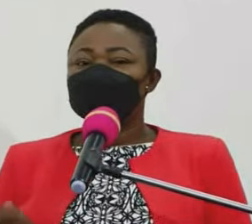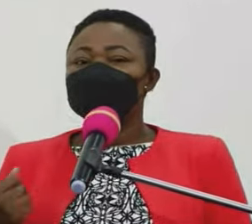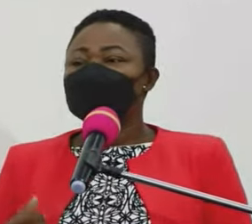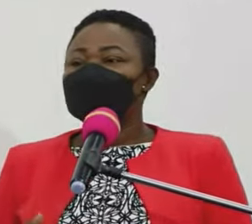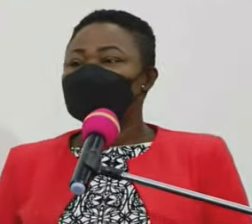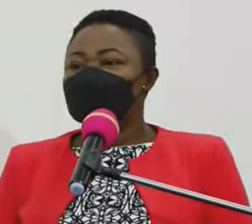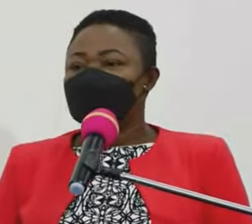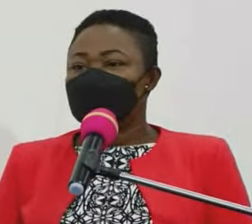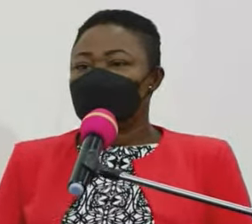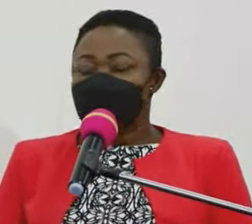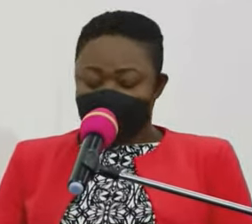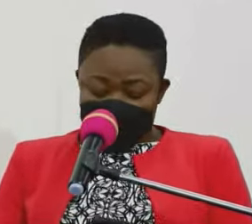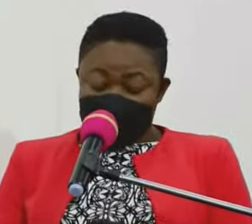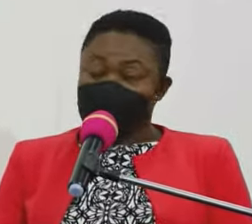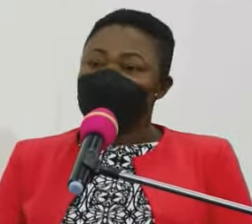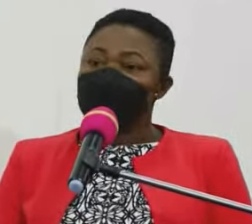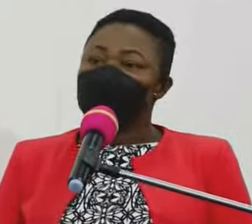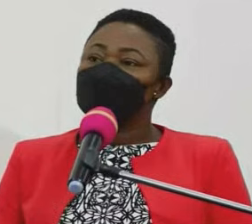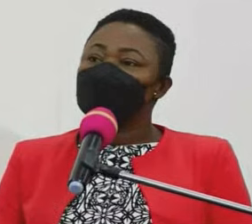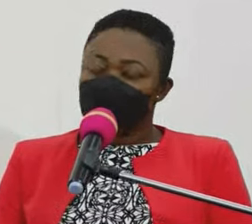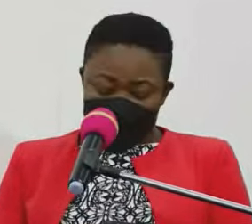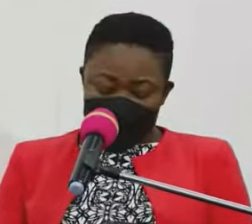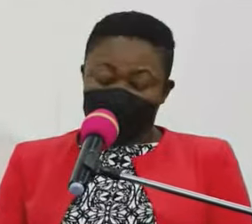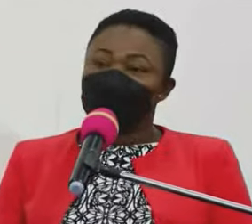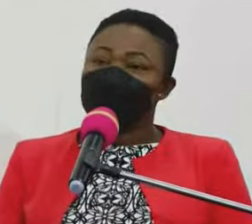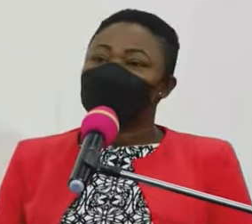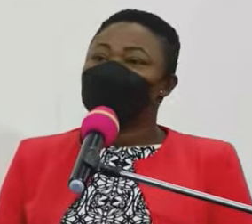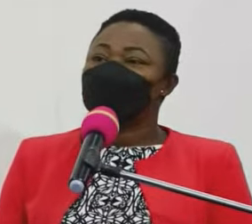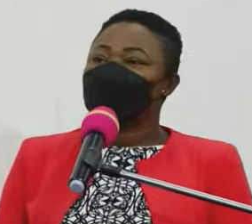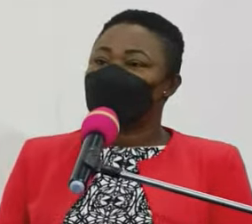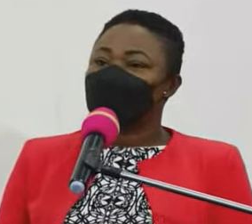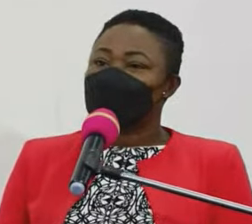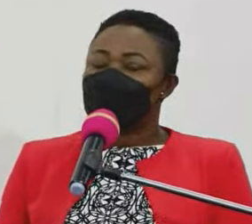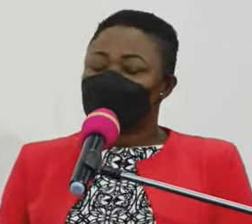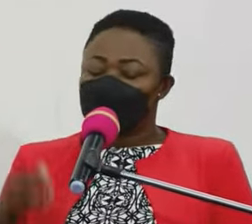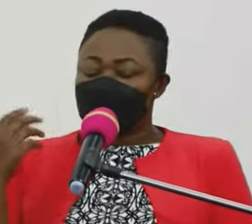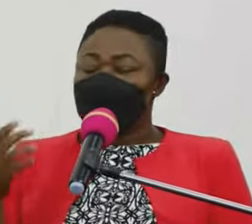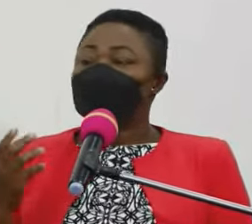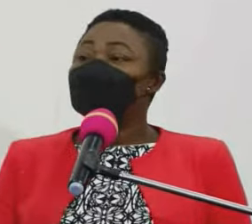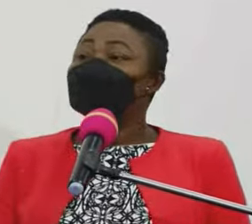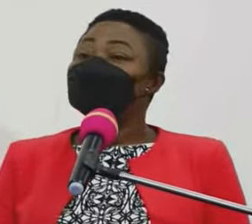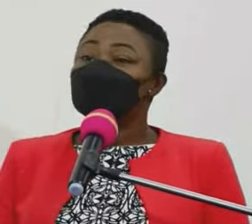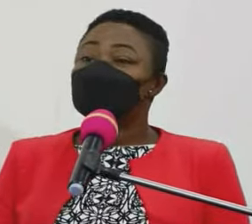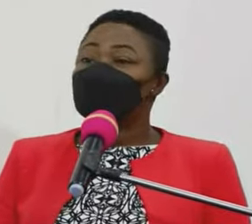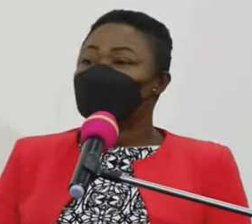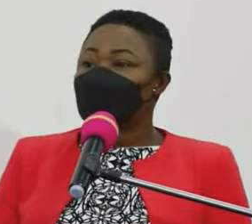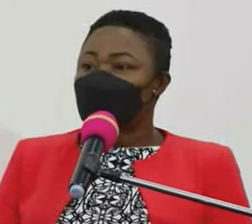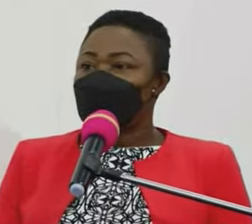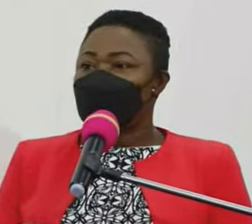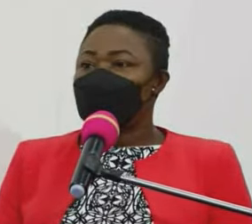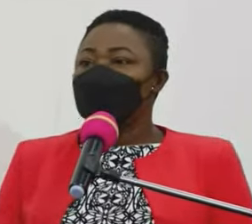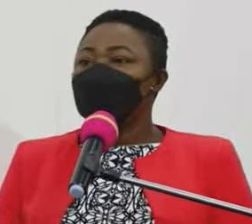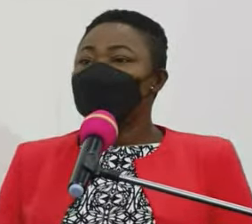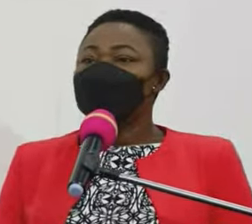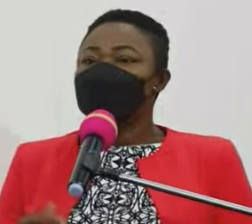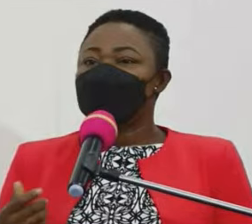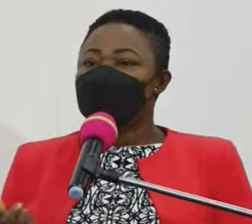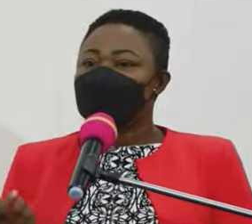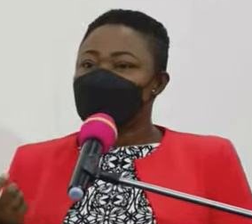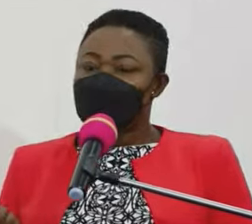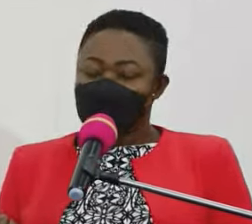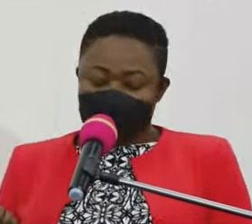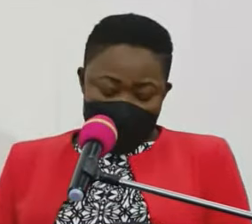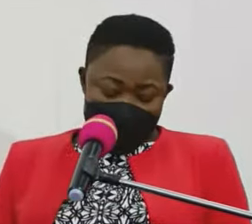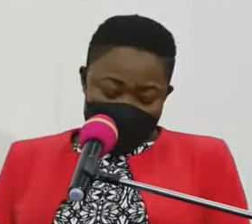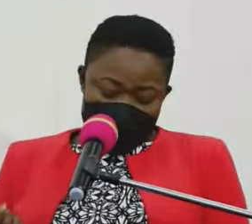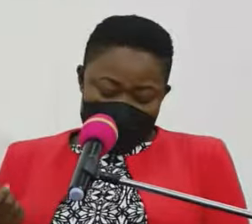authority. It looks like the new regulation is situating so much power with the